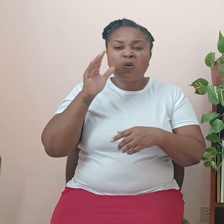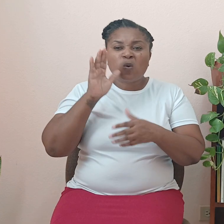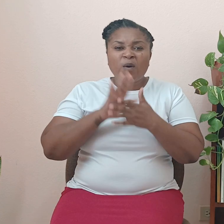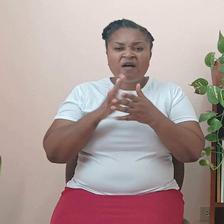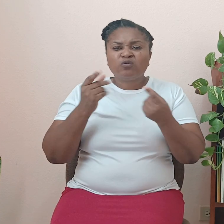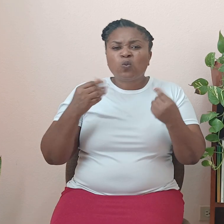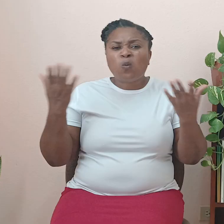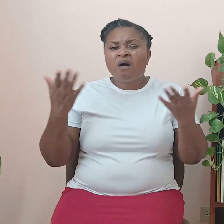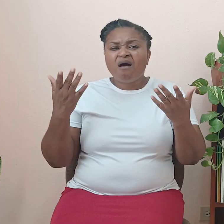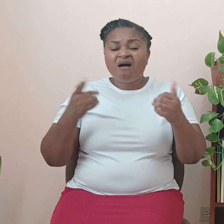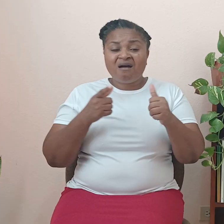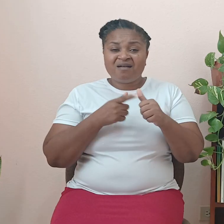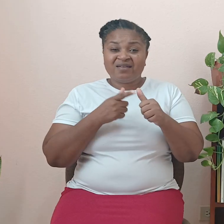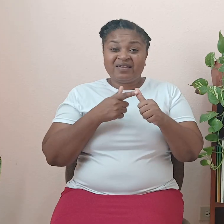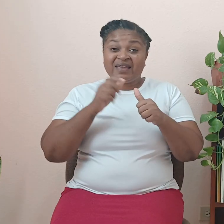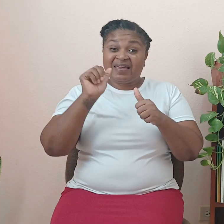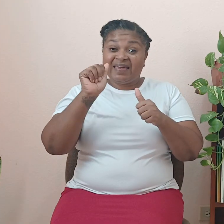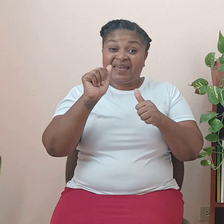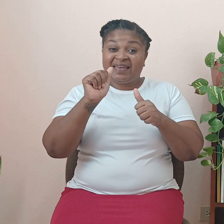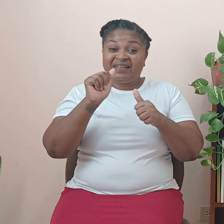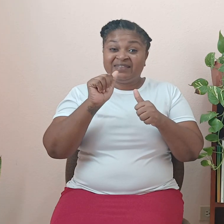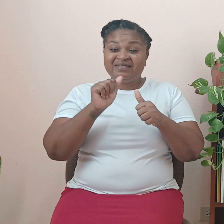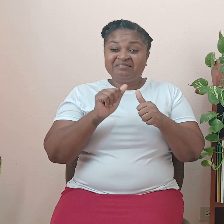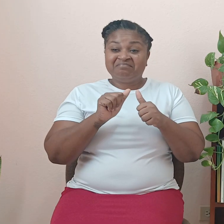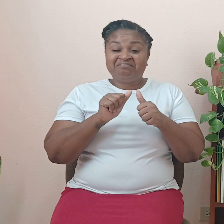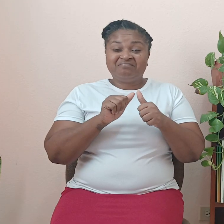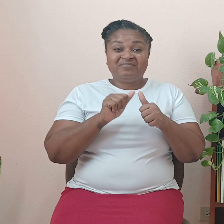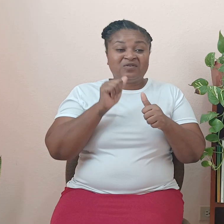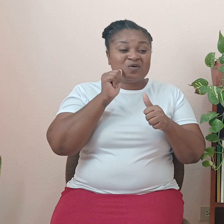A. She called Job foolish.